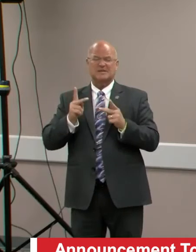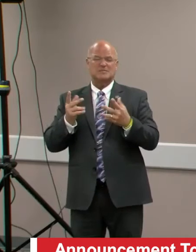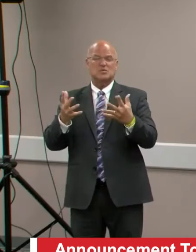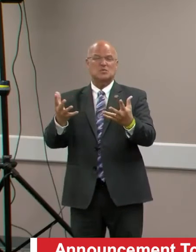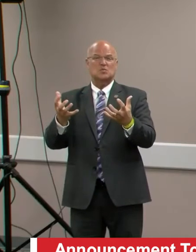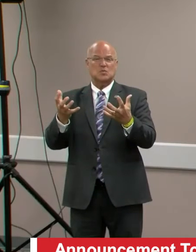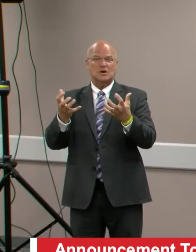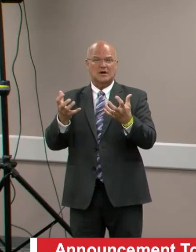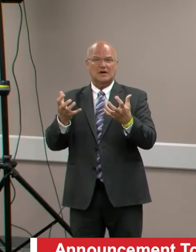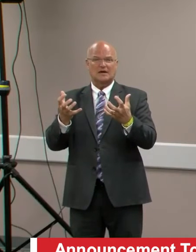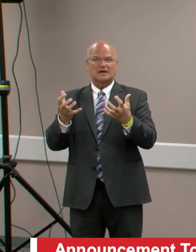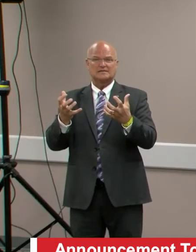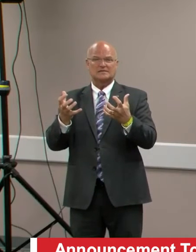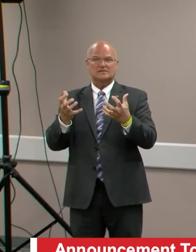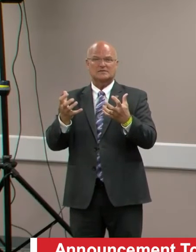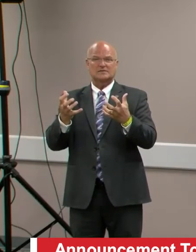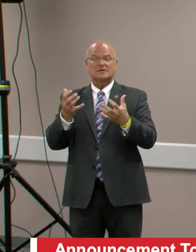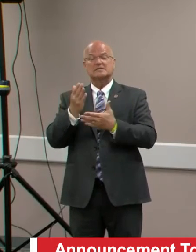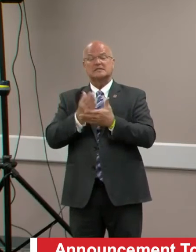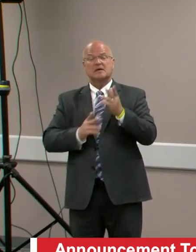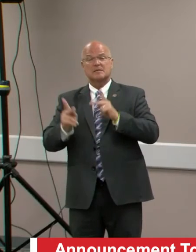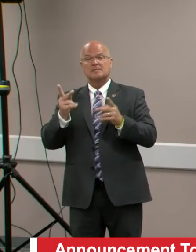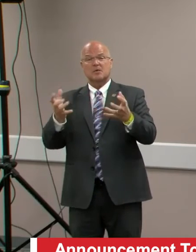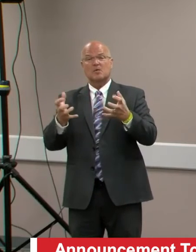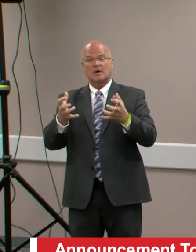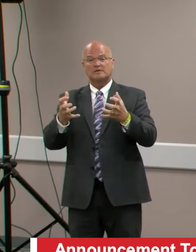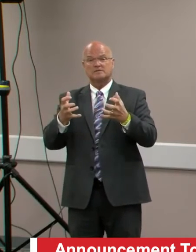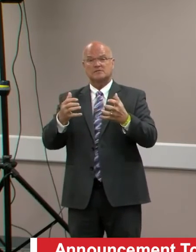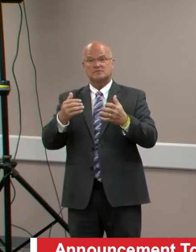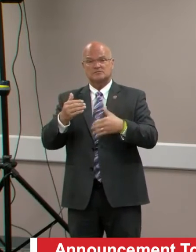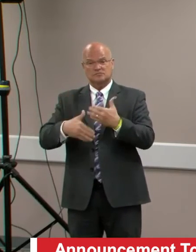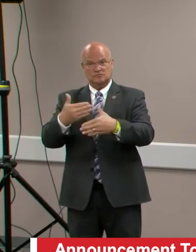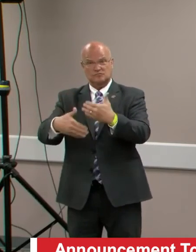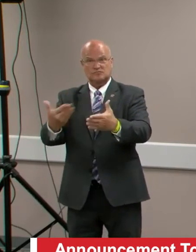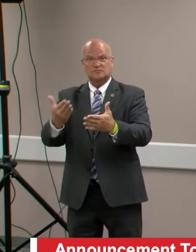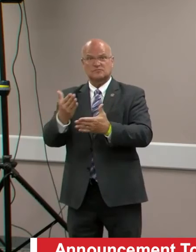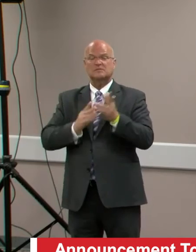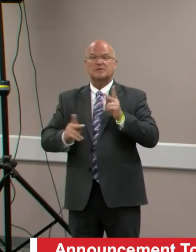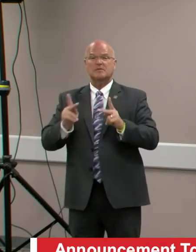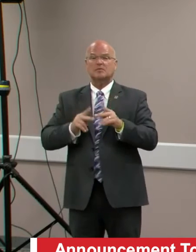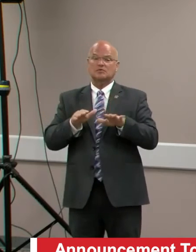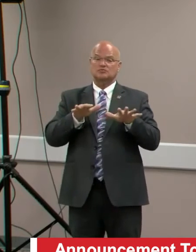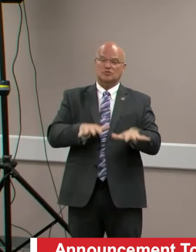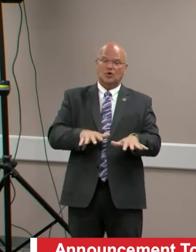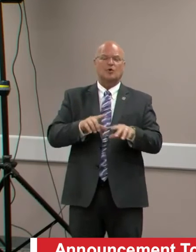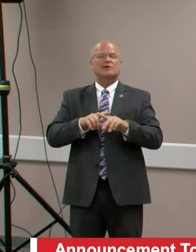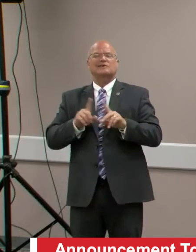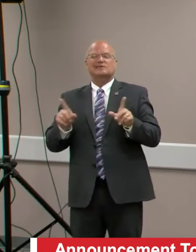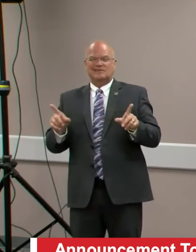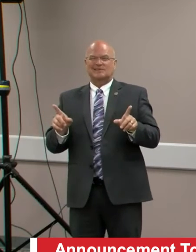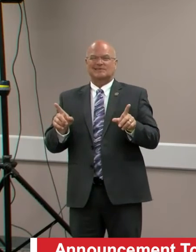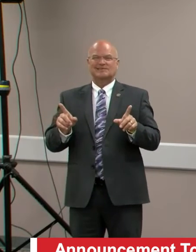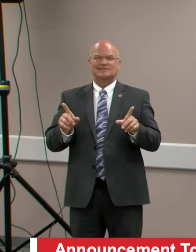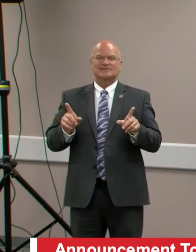want to some people want to accelerate. As I said, some people want to go slower, but